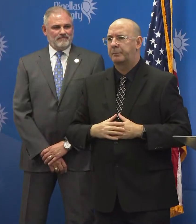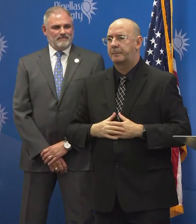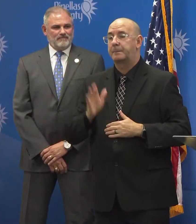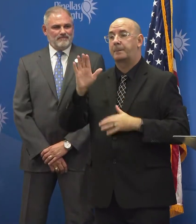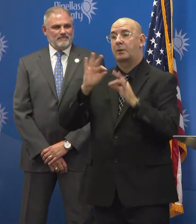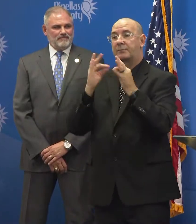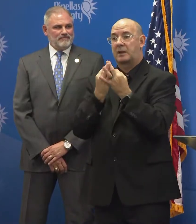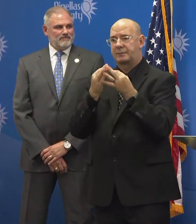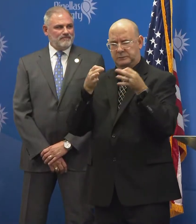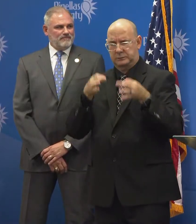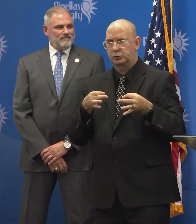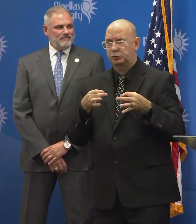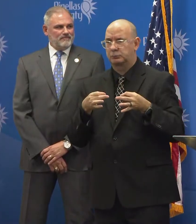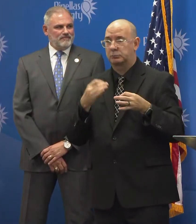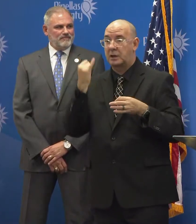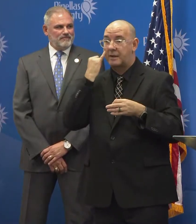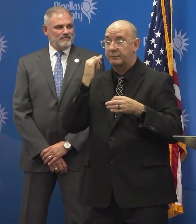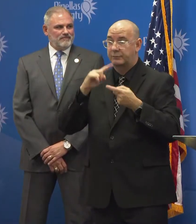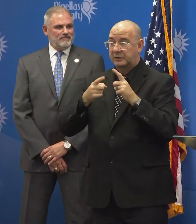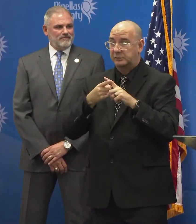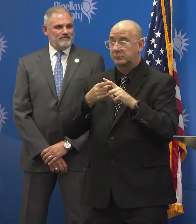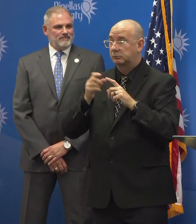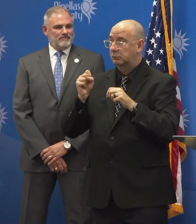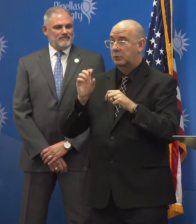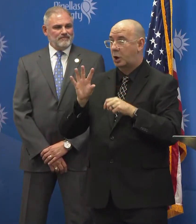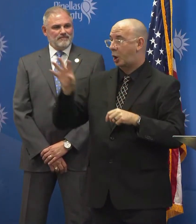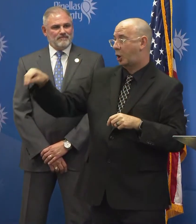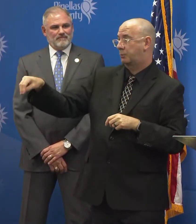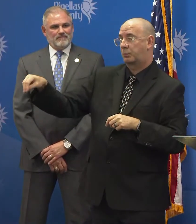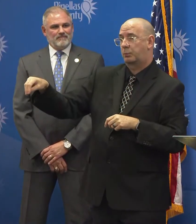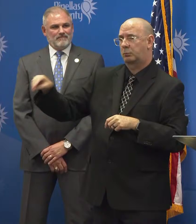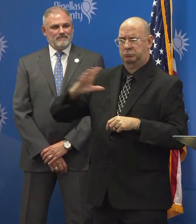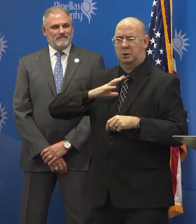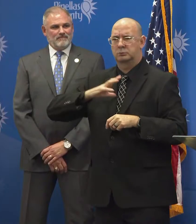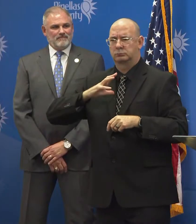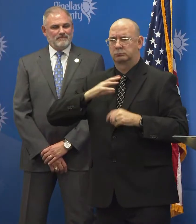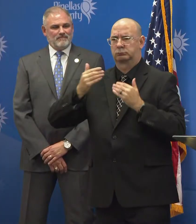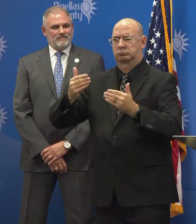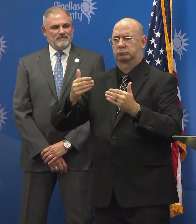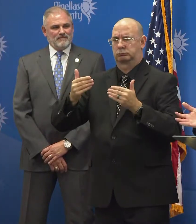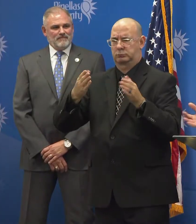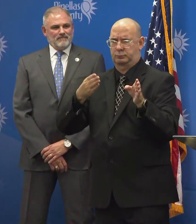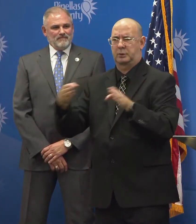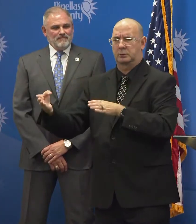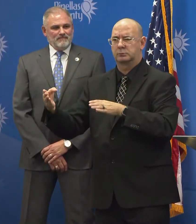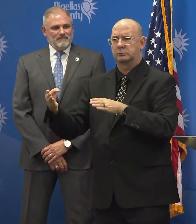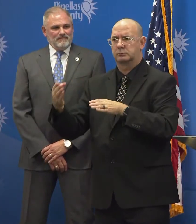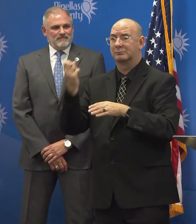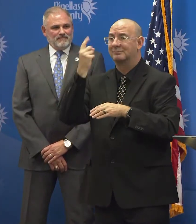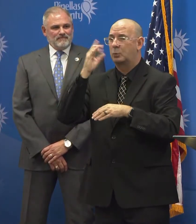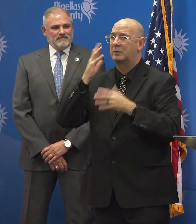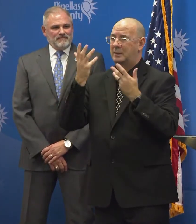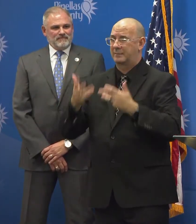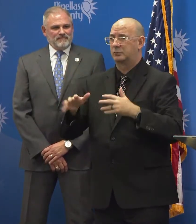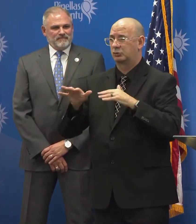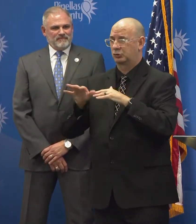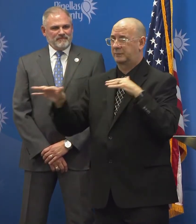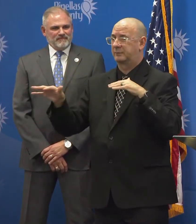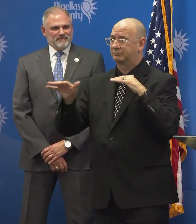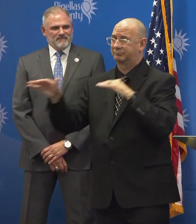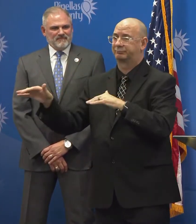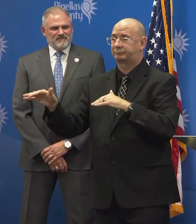want to go. But prepare to have more traffic than you would normally have, just because you have a lot of people here, and